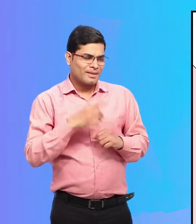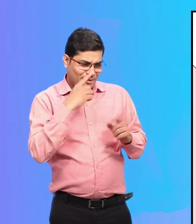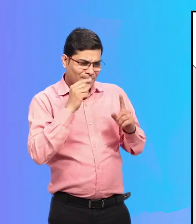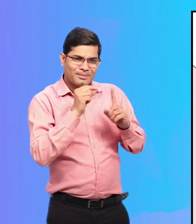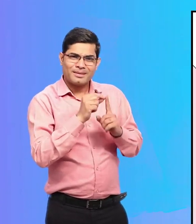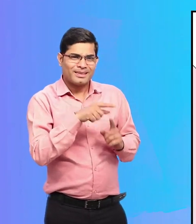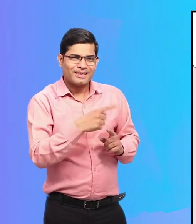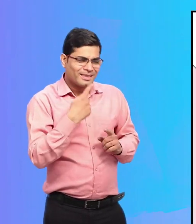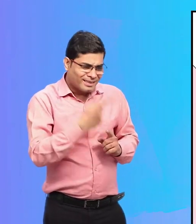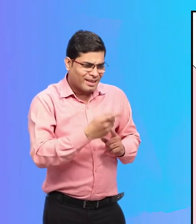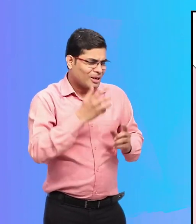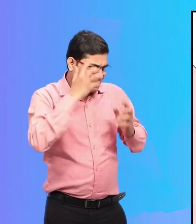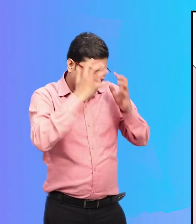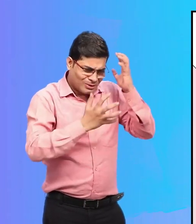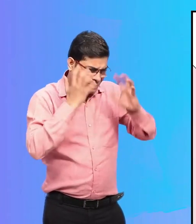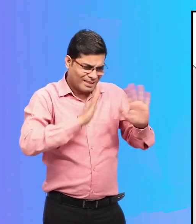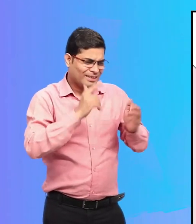Don't worry, Priya Beta.